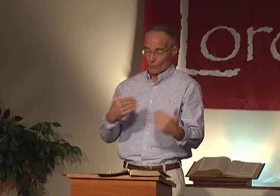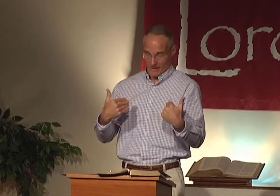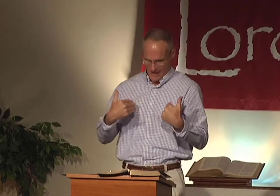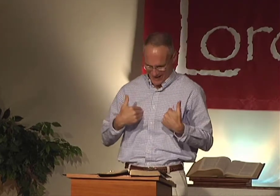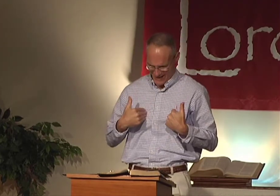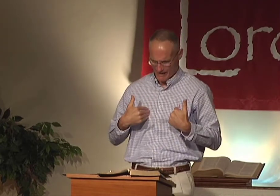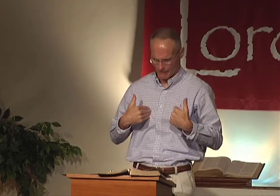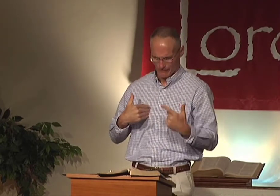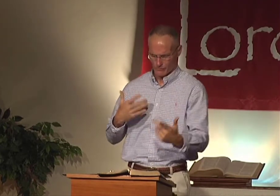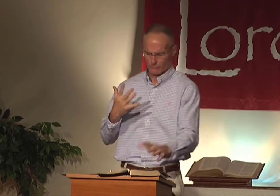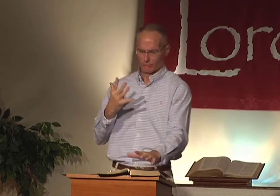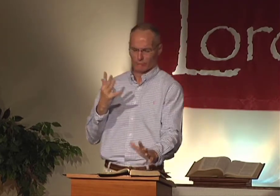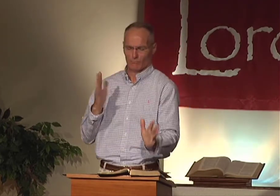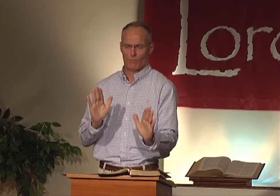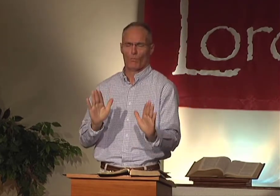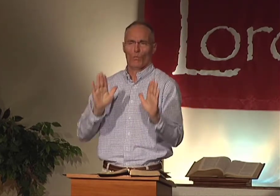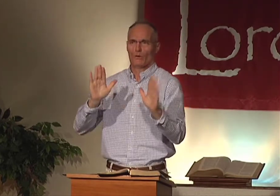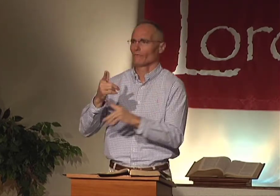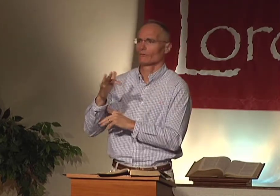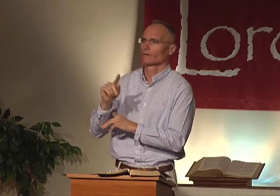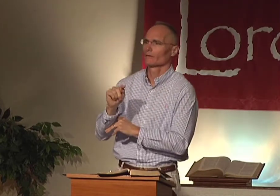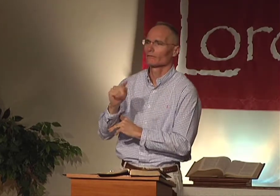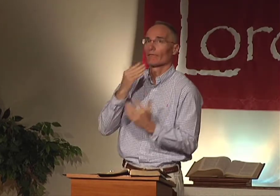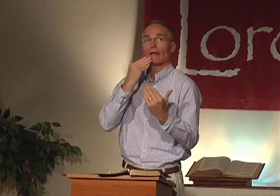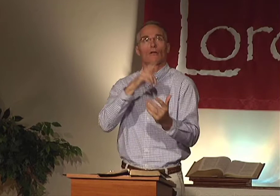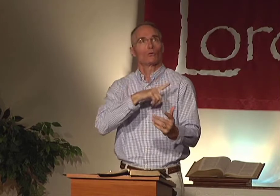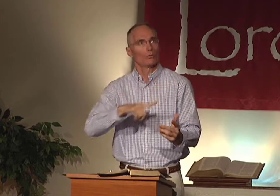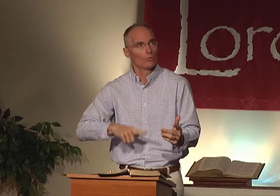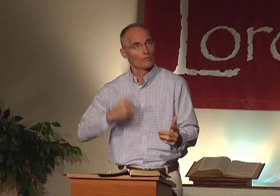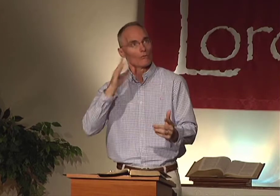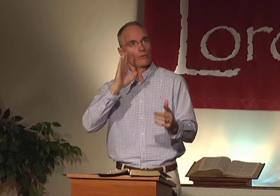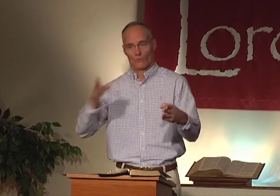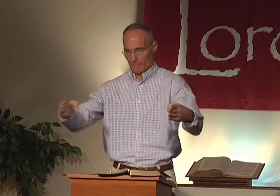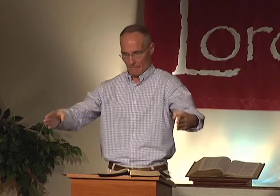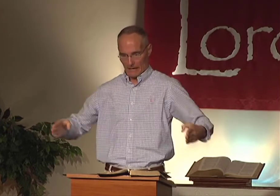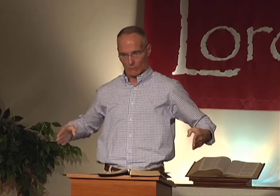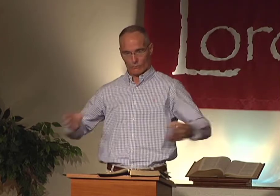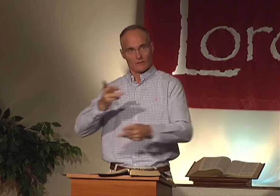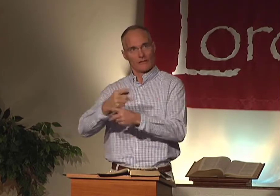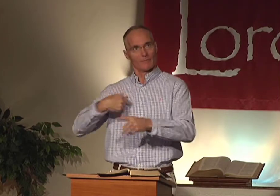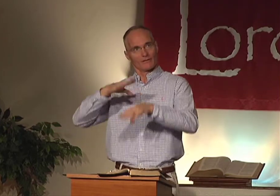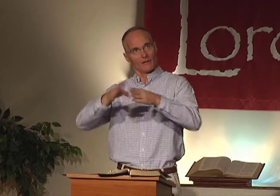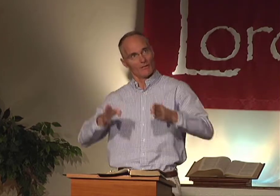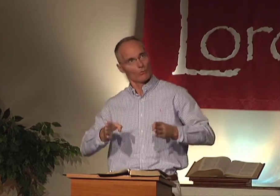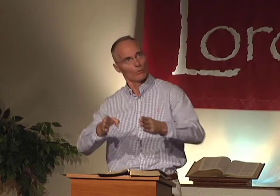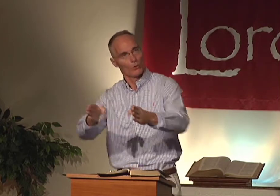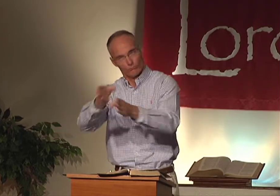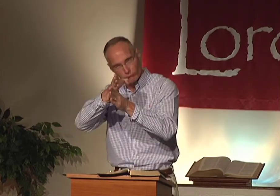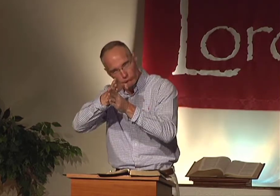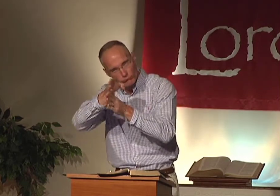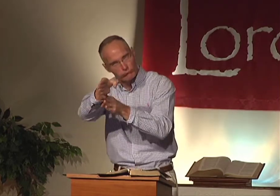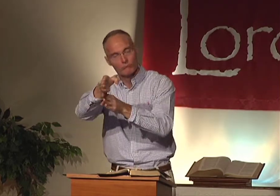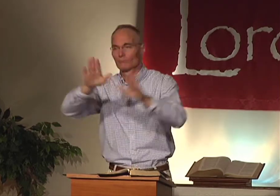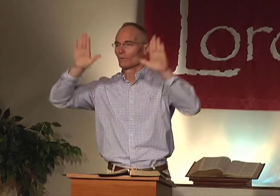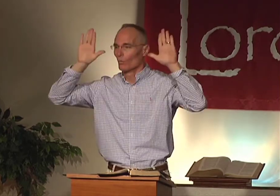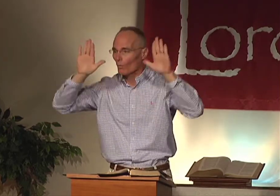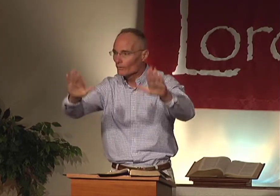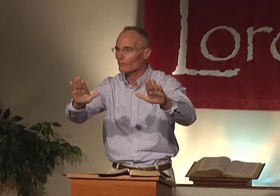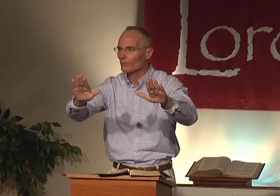So if that's true, and we have this wonderful gift, thank you, Lord, for those boundaries to keep us on the straight road.